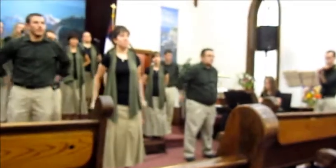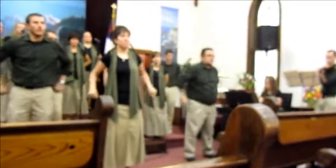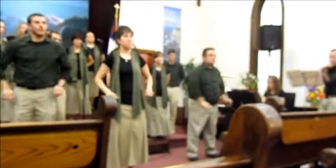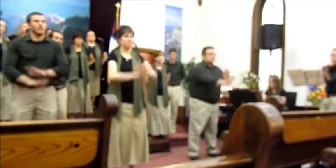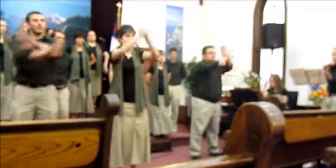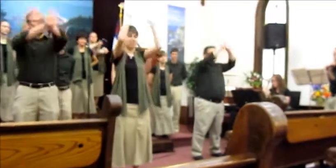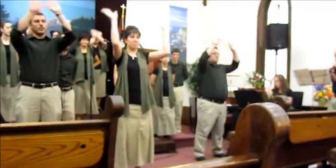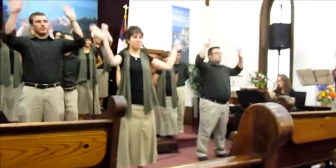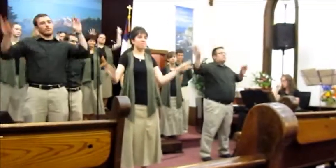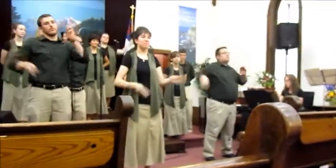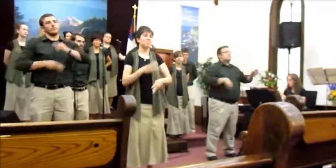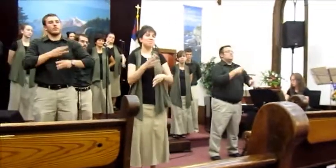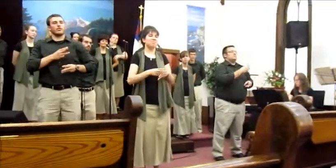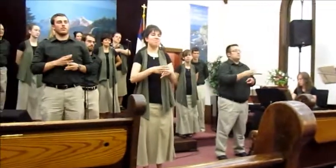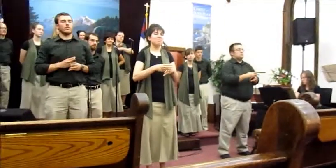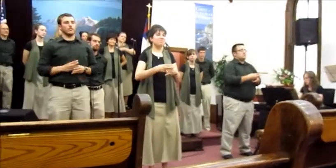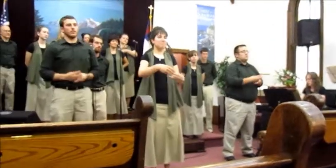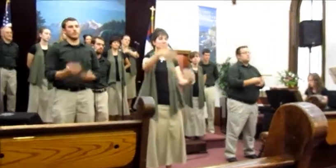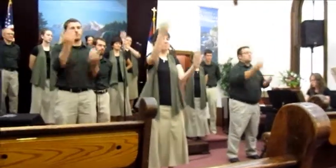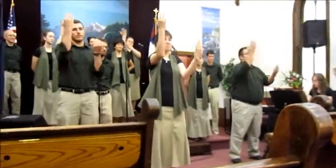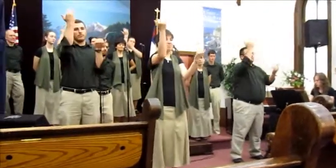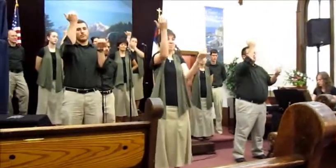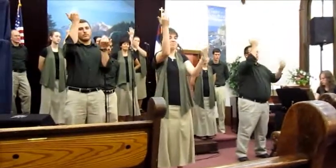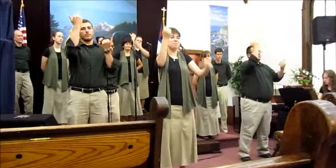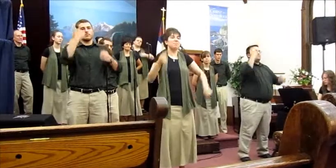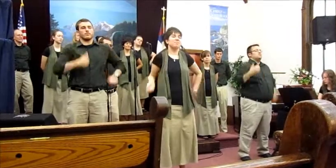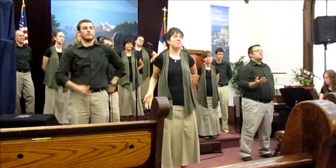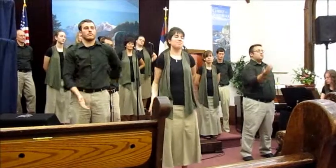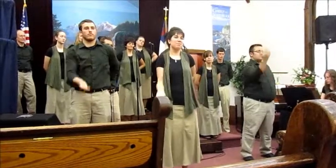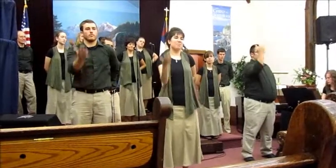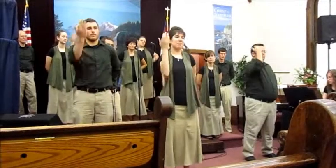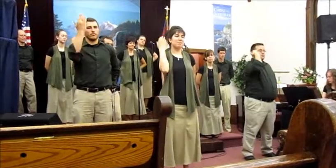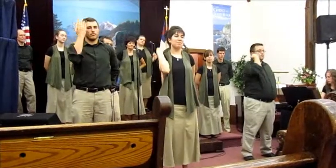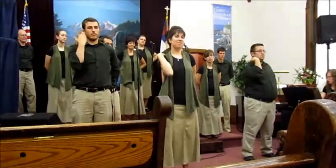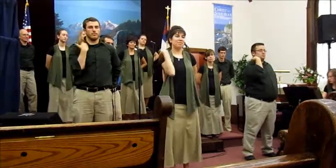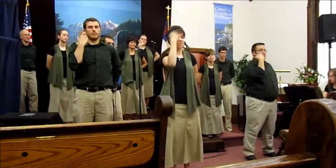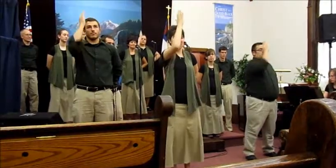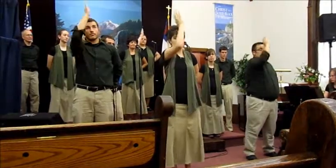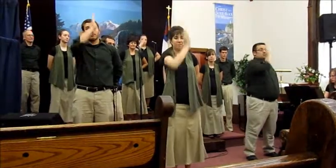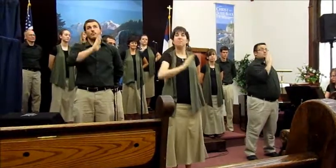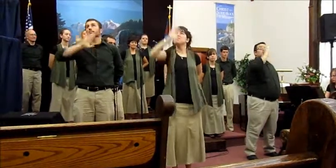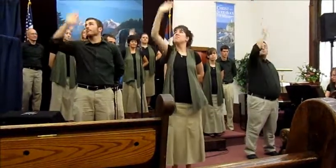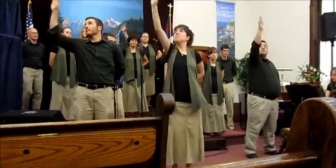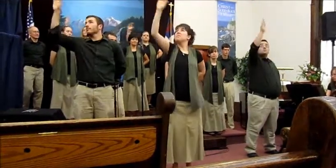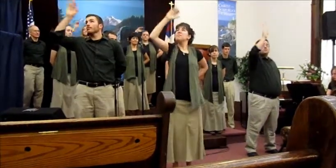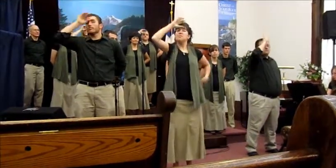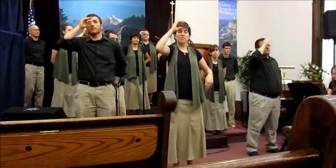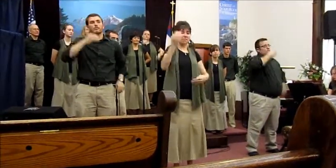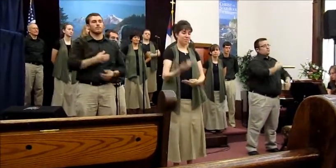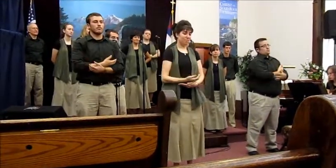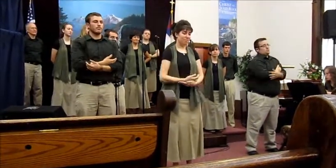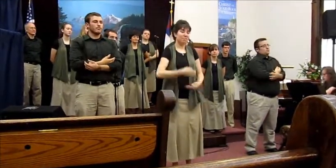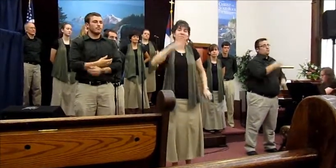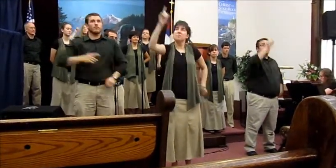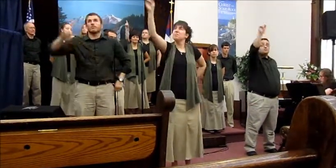Light of the world, hope of the ages, God sent His Son to the